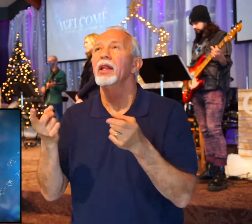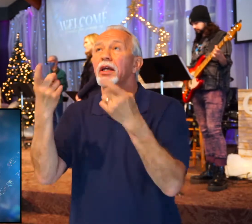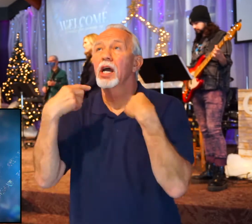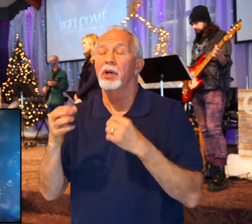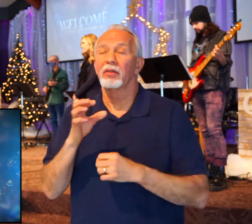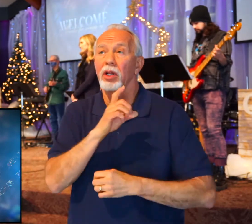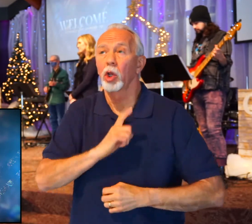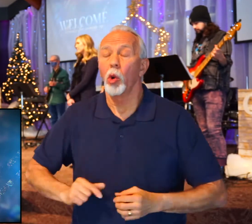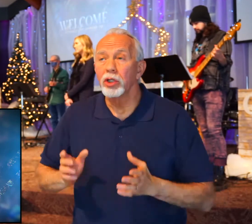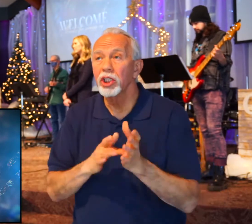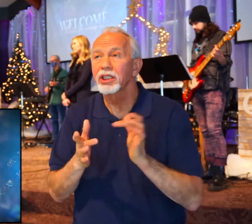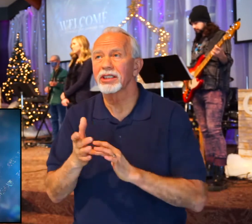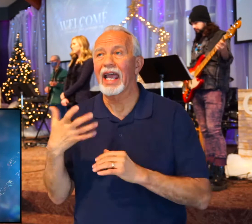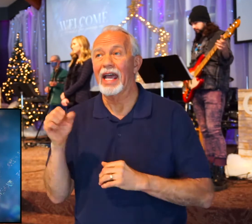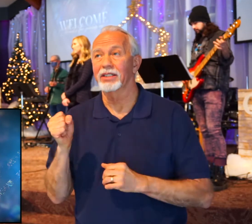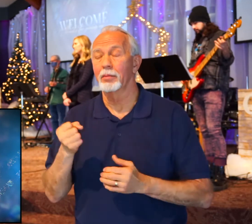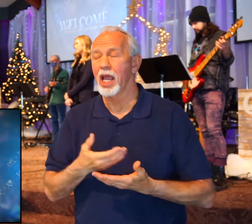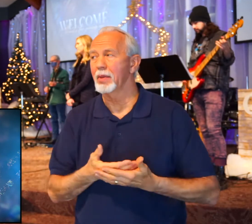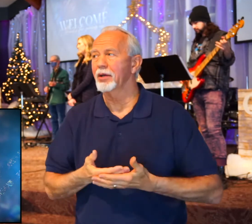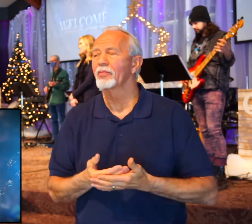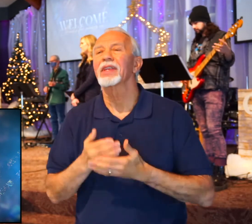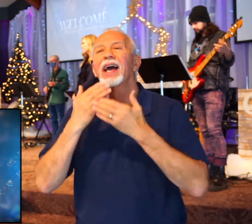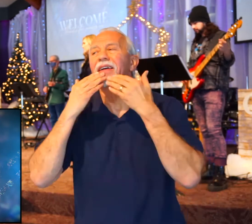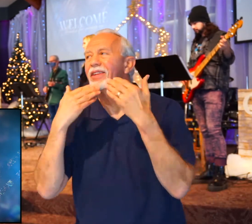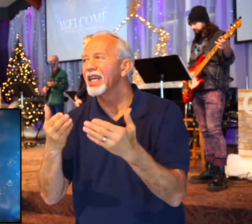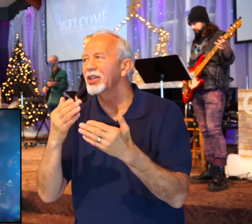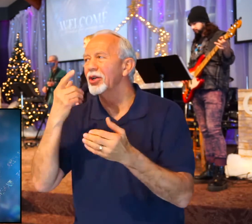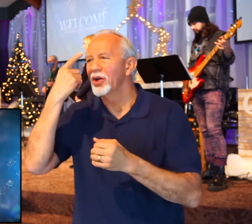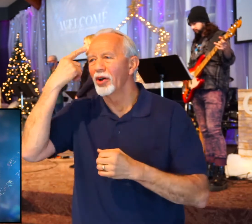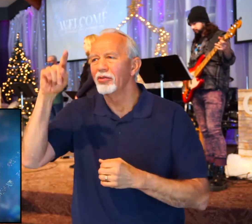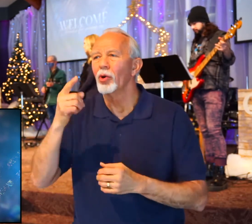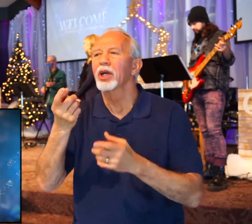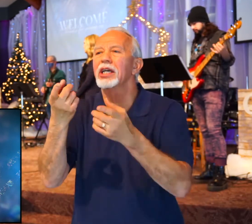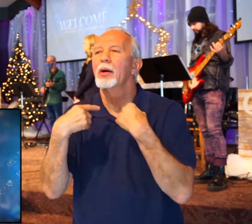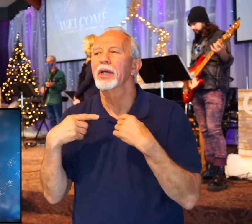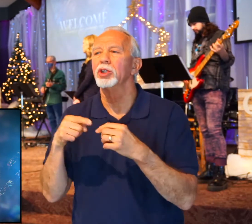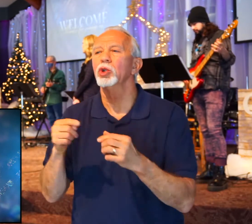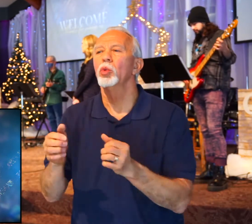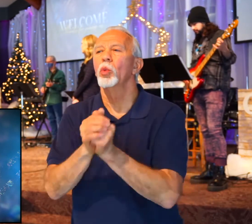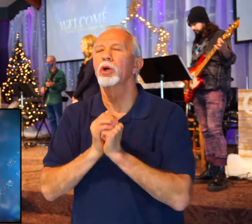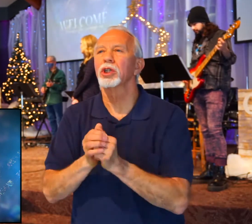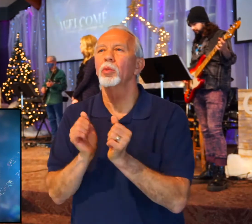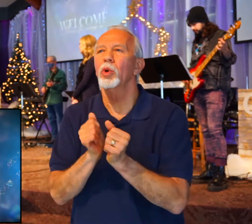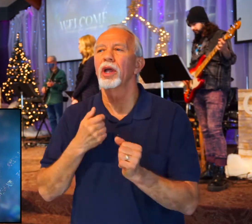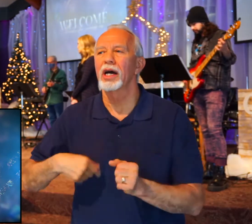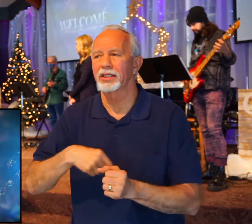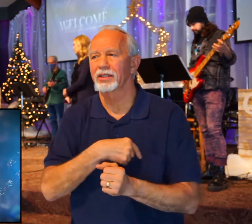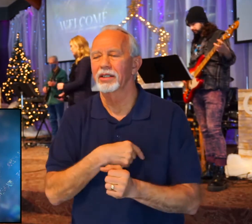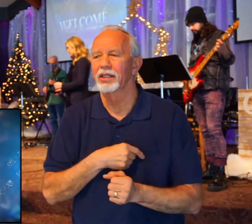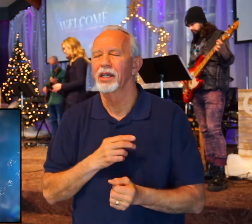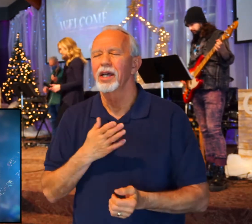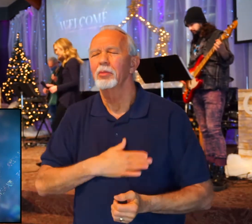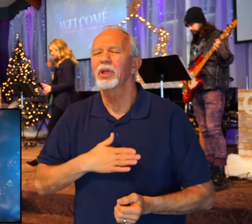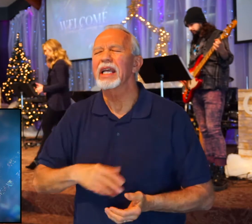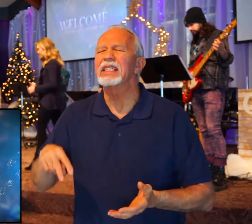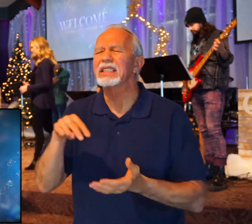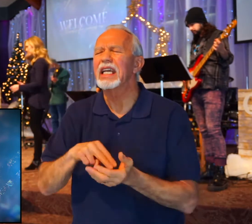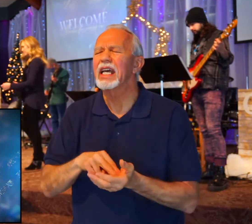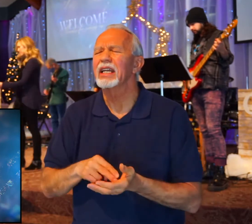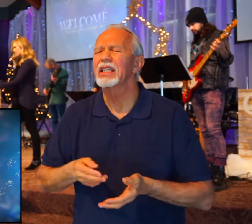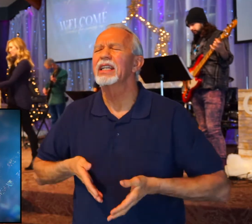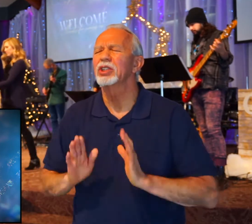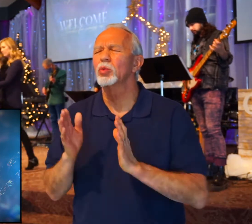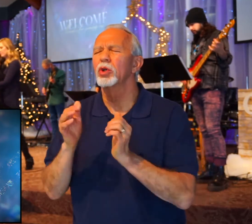Lord Jesus as a baby. Thank you for coming to worship with us at Canyons. Please stand up and continue in worship.